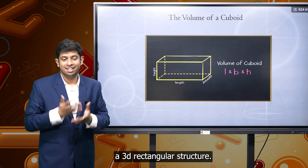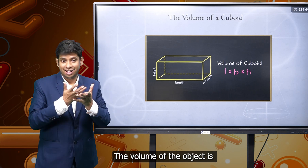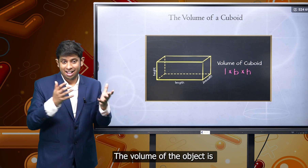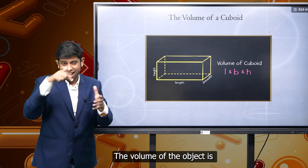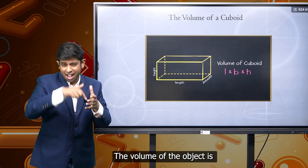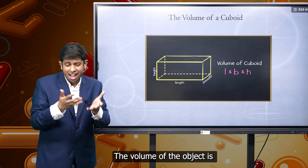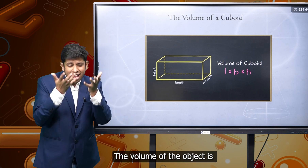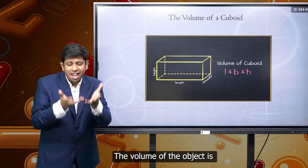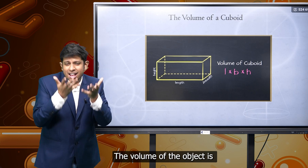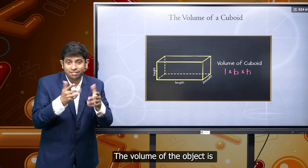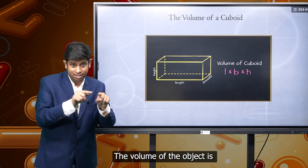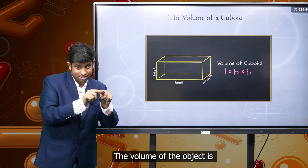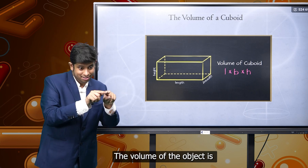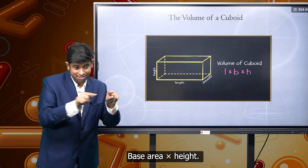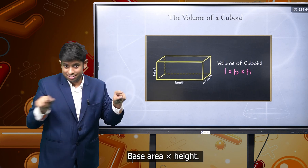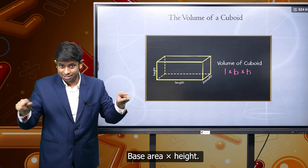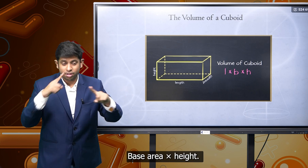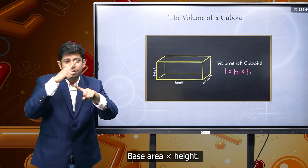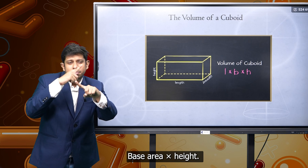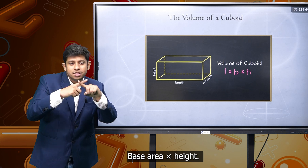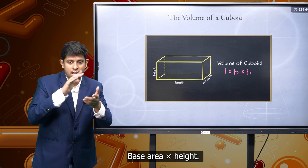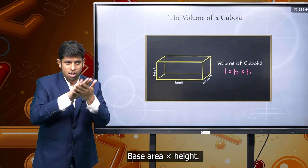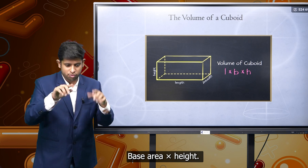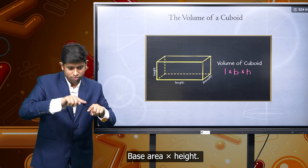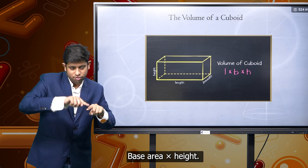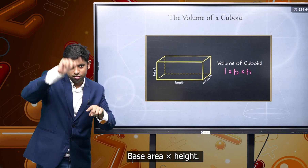the volume of the object is base area into height.